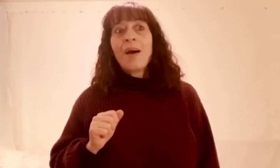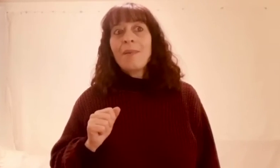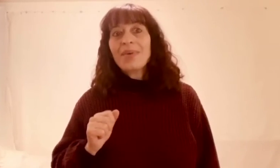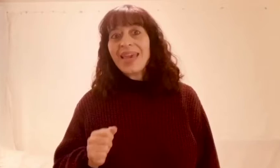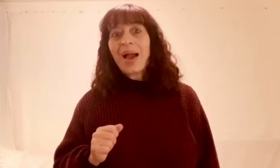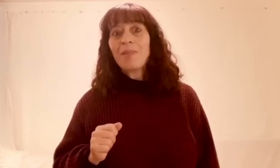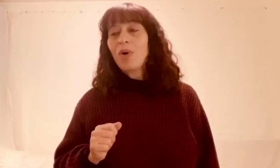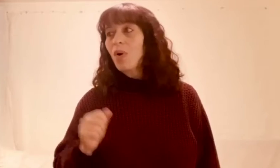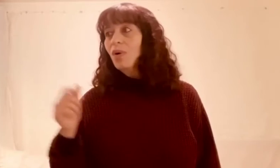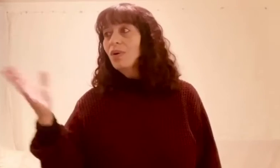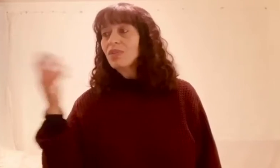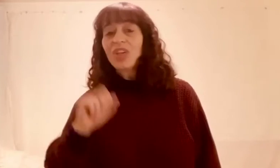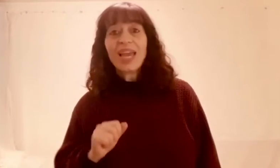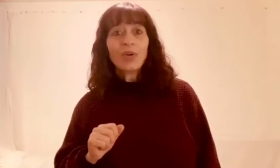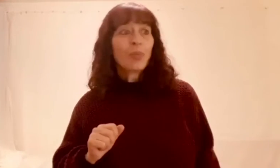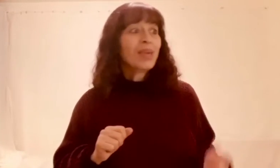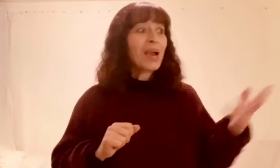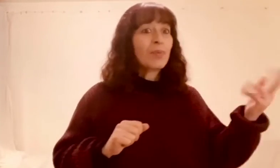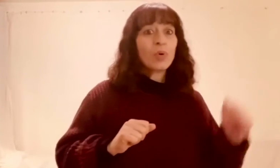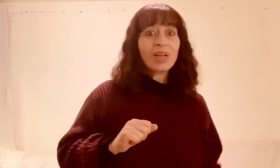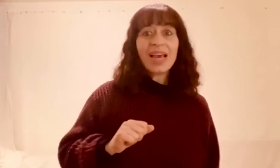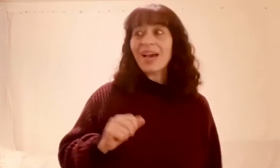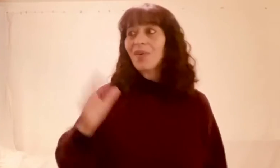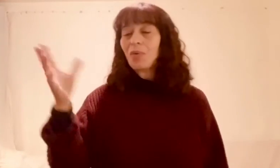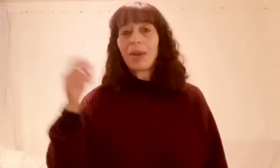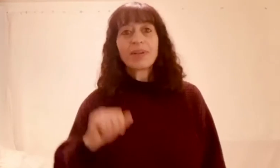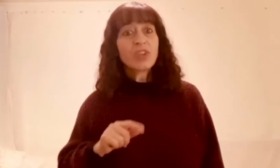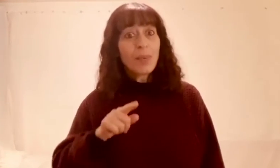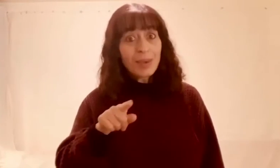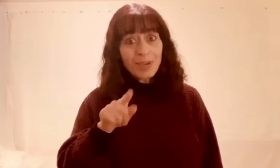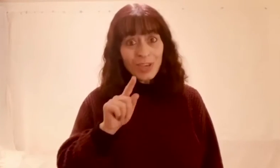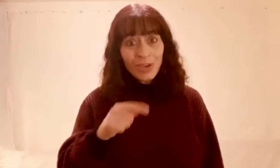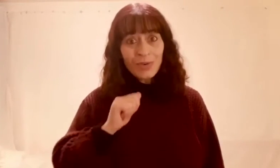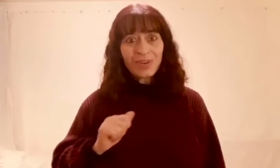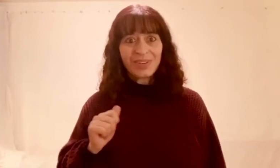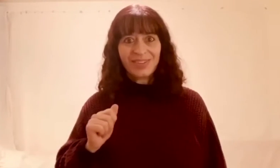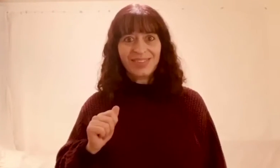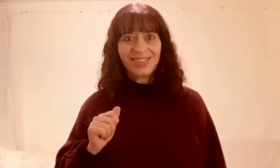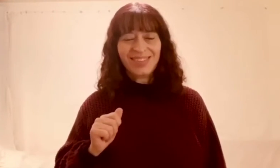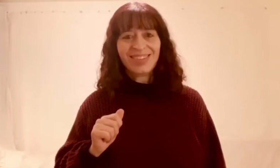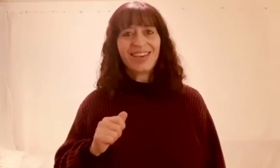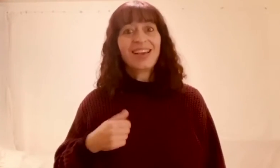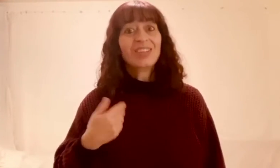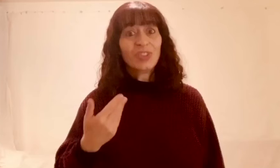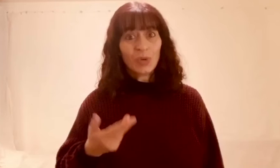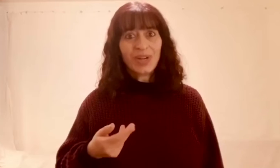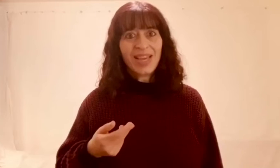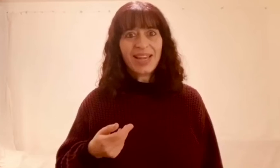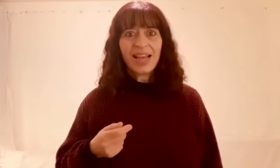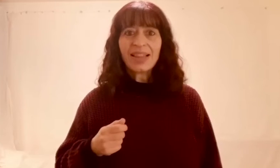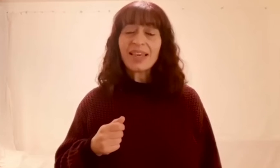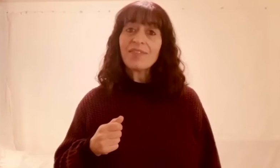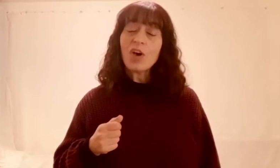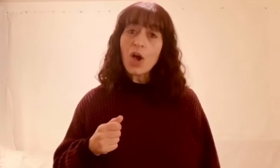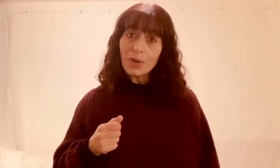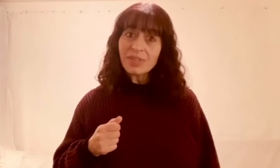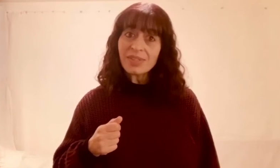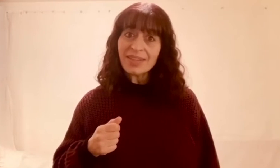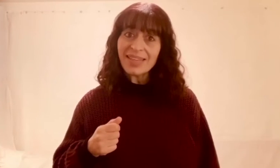Me llamo Jane, or me llamo Claire, or me llamo... So maybe you could join in and think of your own sign name.